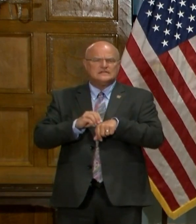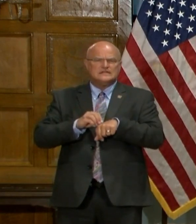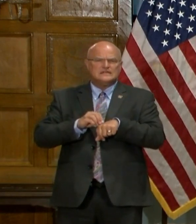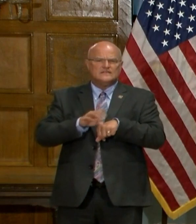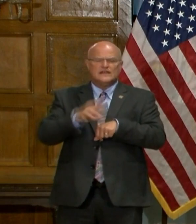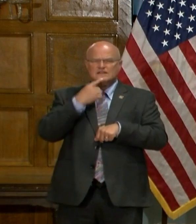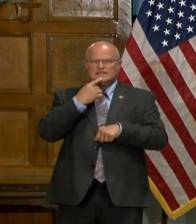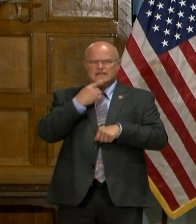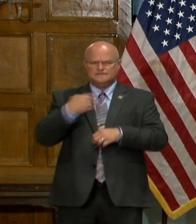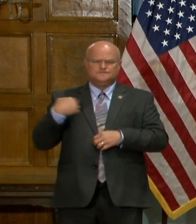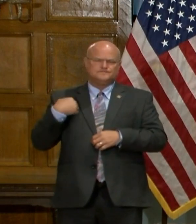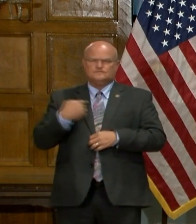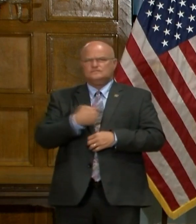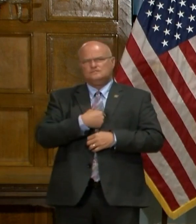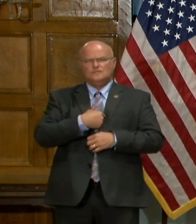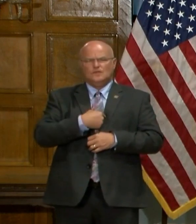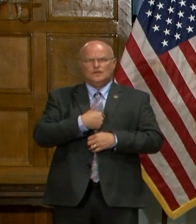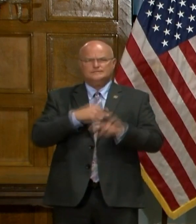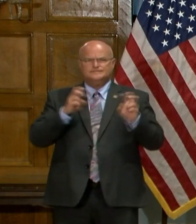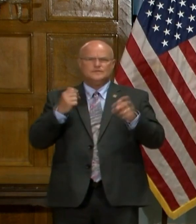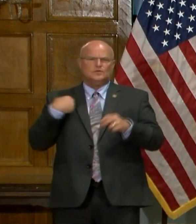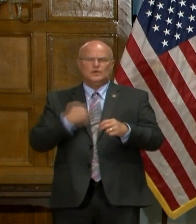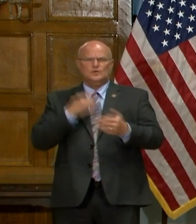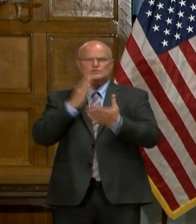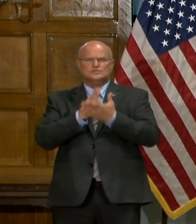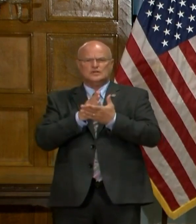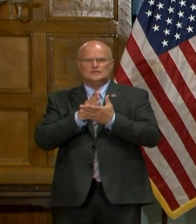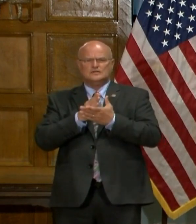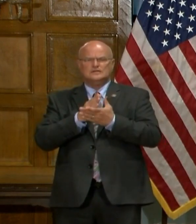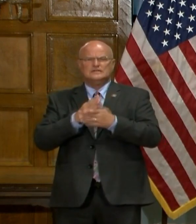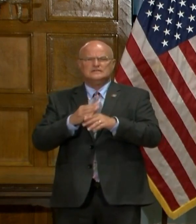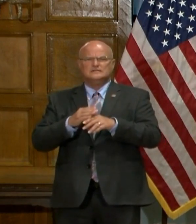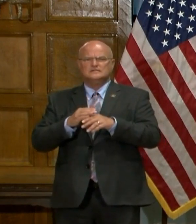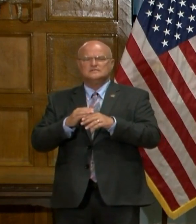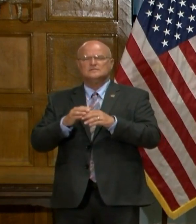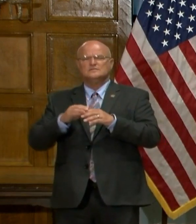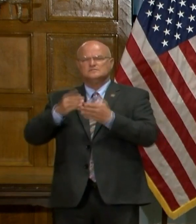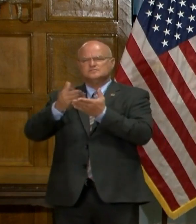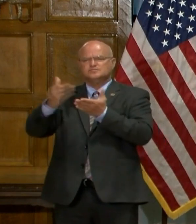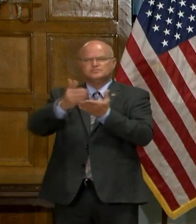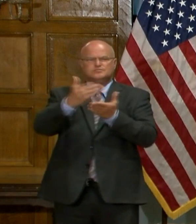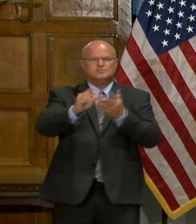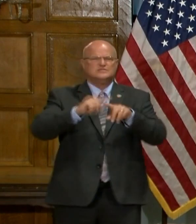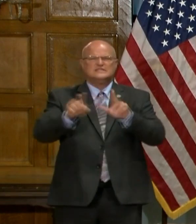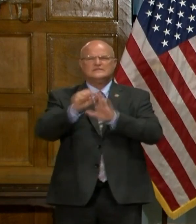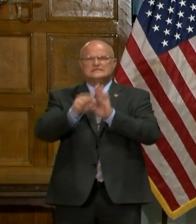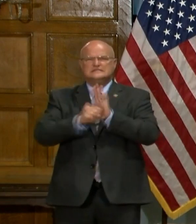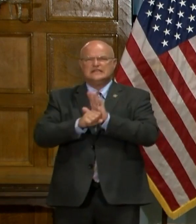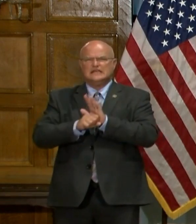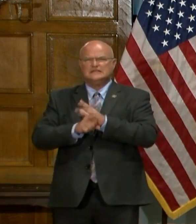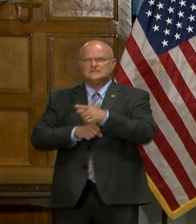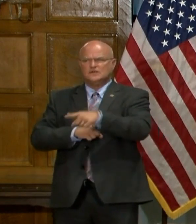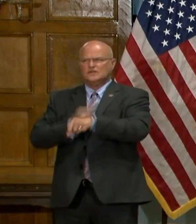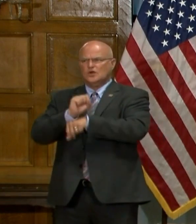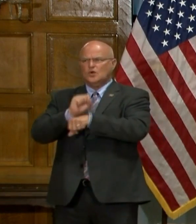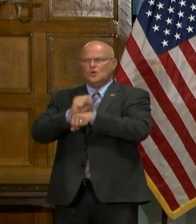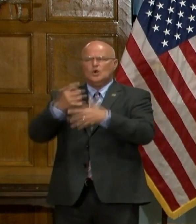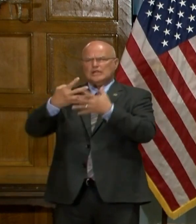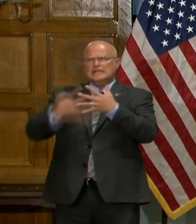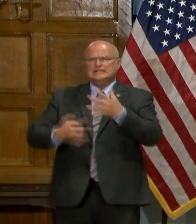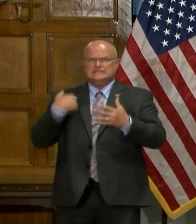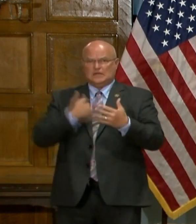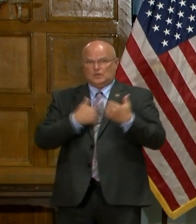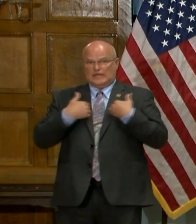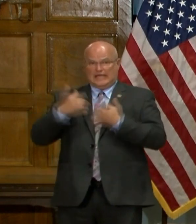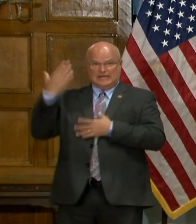to say we're going to start isolating the different states. Yes? That working list that